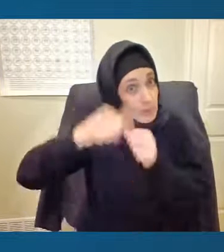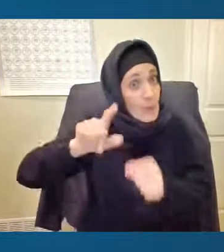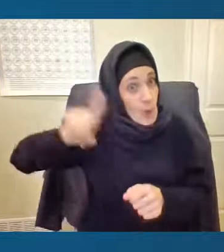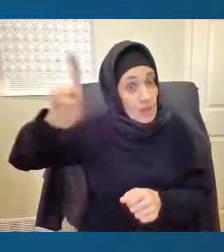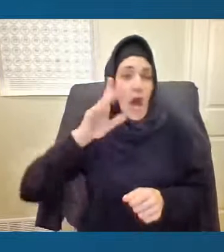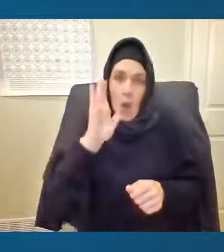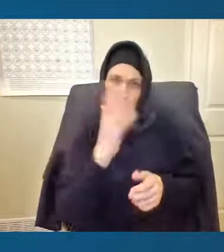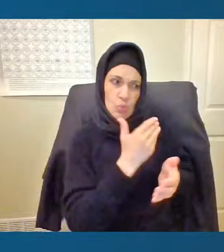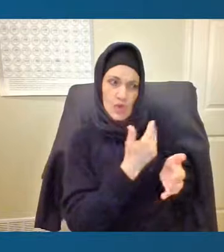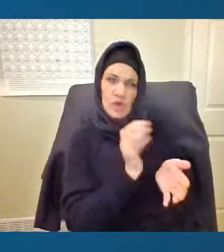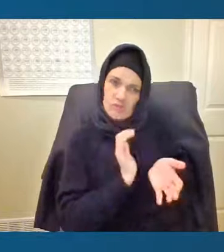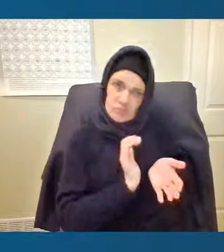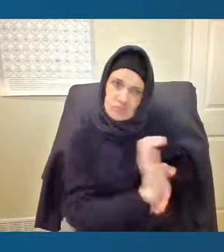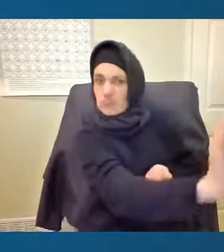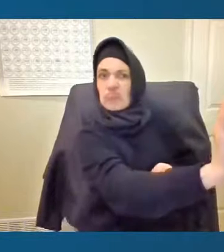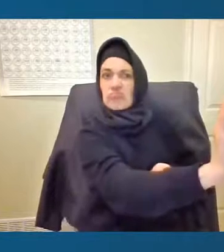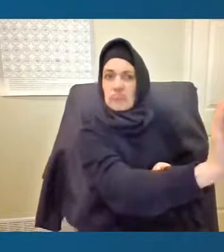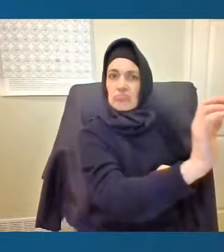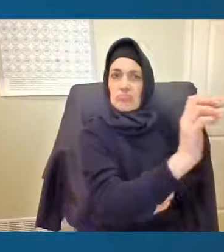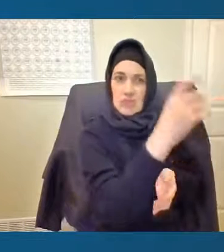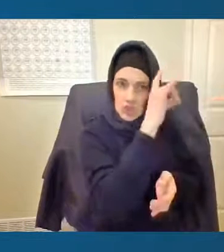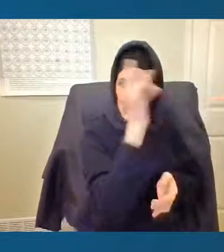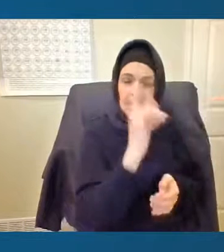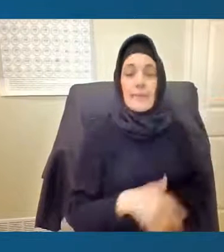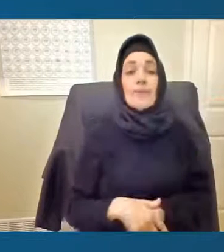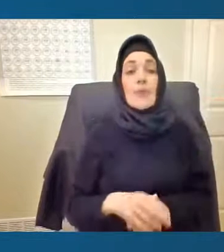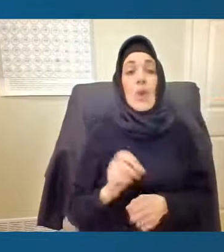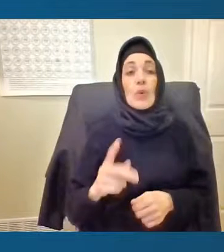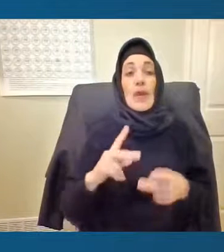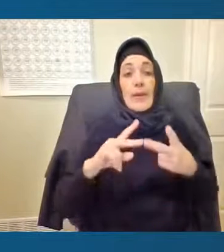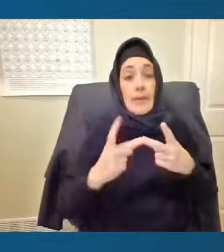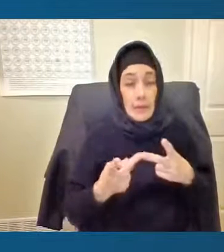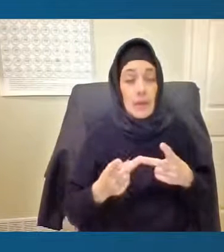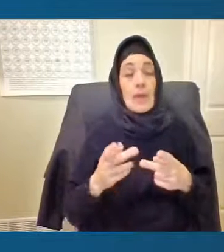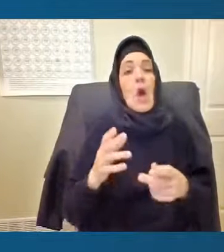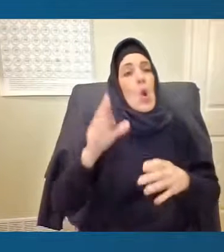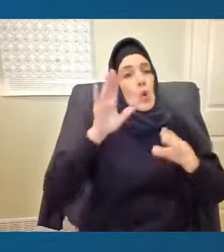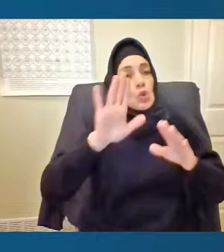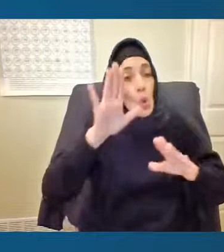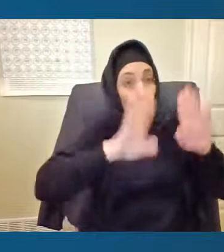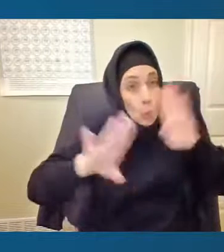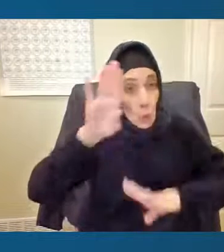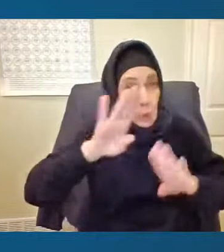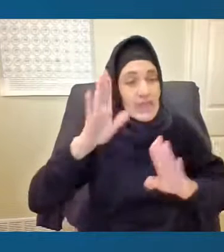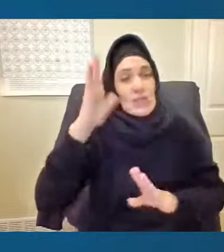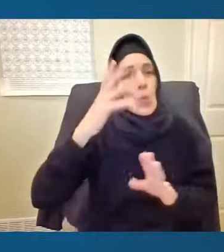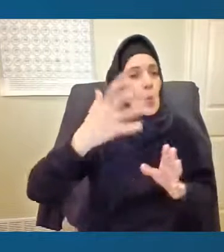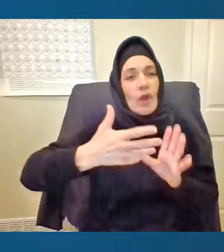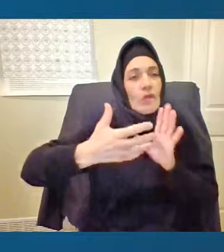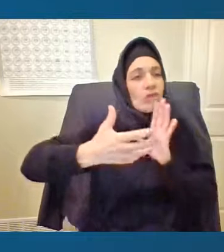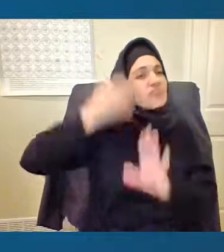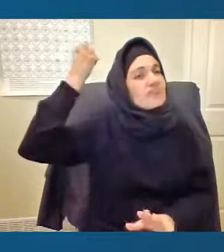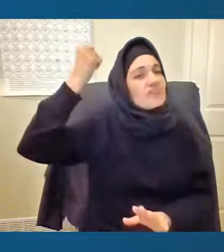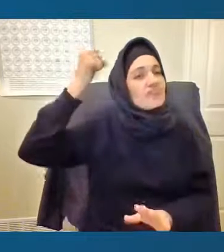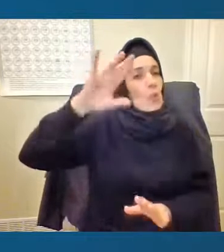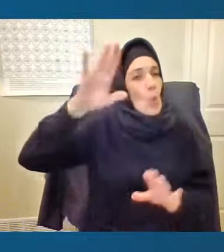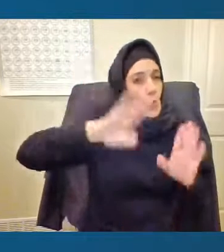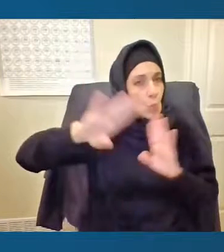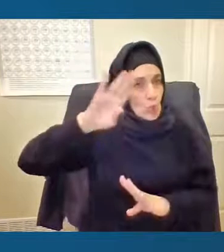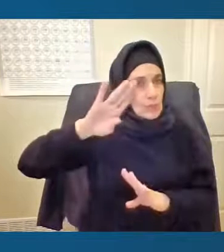It takes away worries. Now, this will happen when your dhikr's on a deeper level. Like, you know, man,